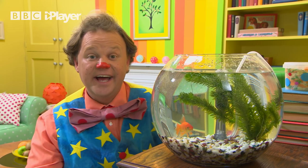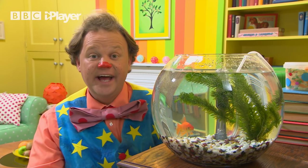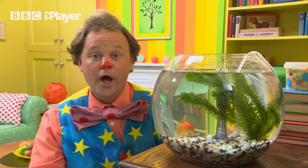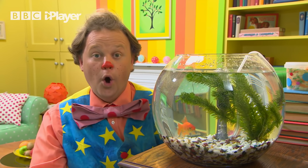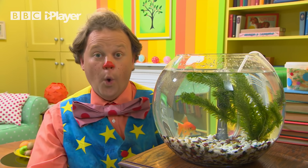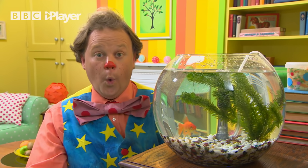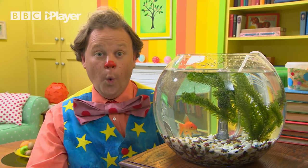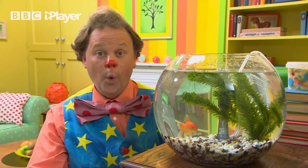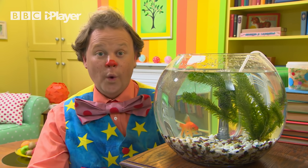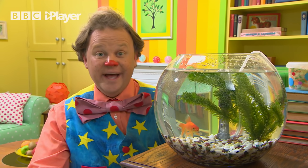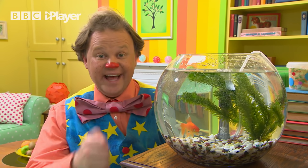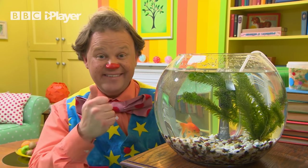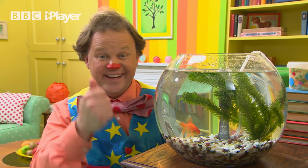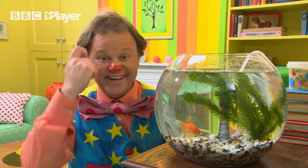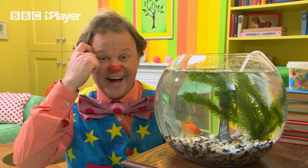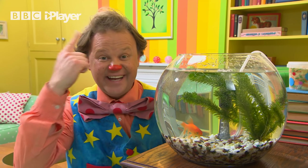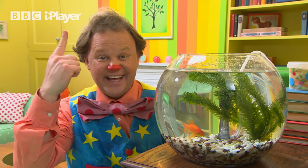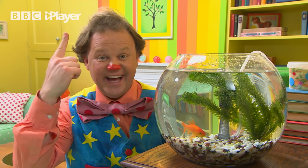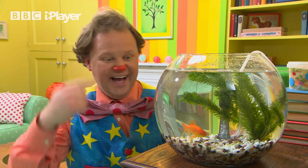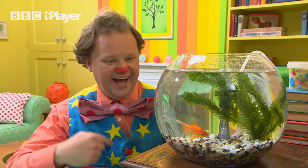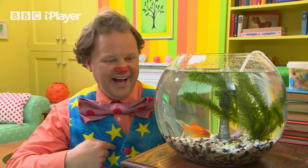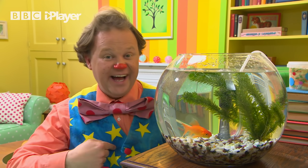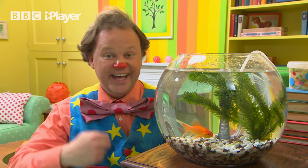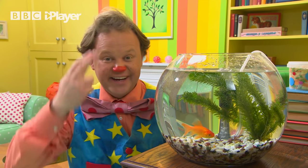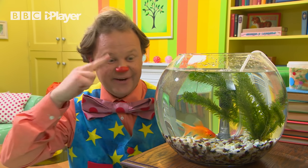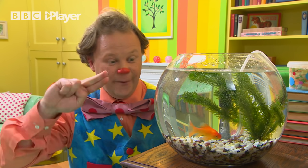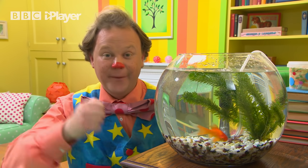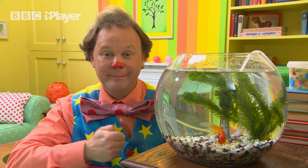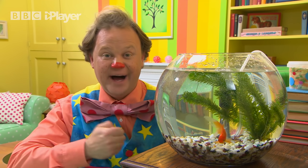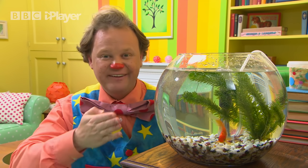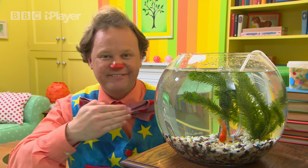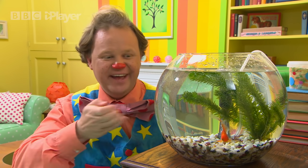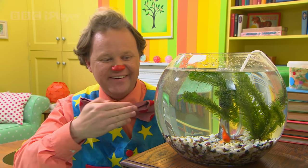Bubbles. Ooh, that's a good idea. I can call my fish